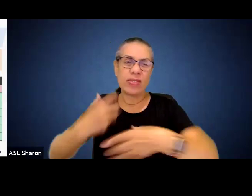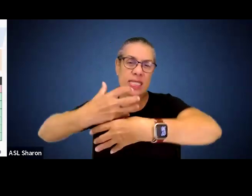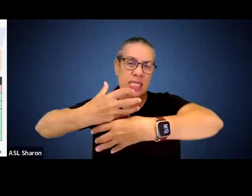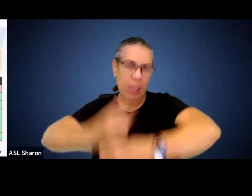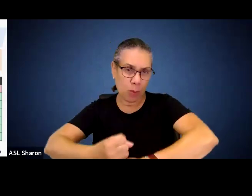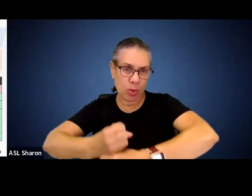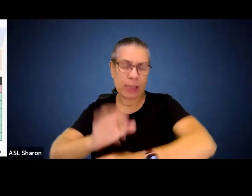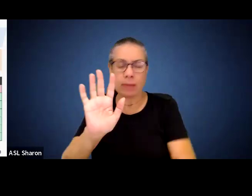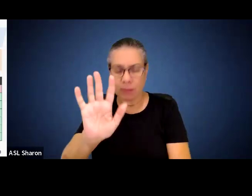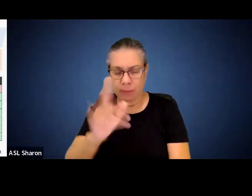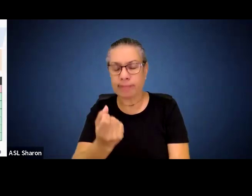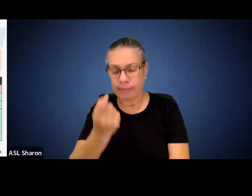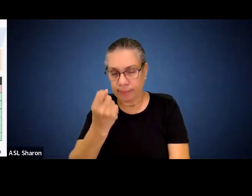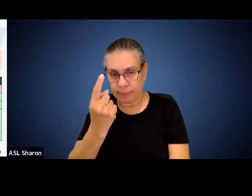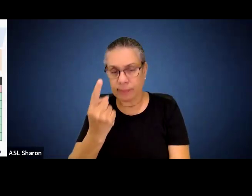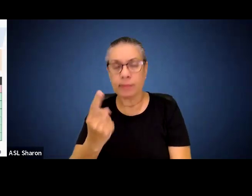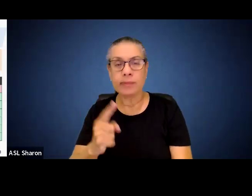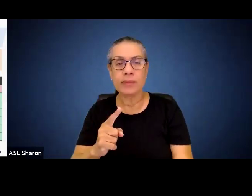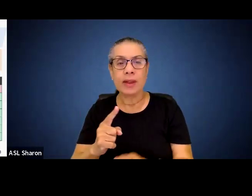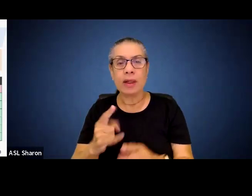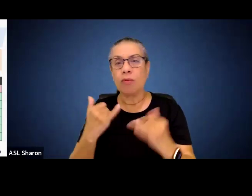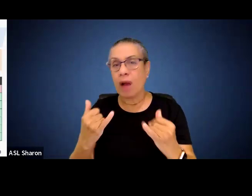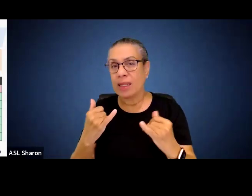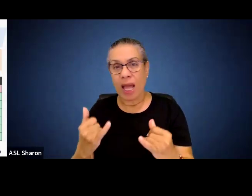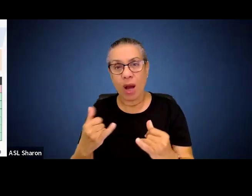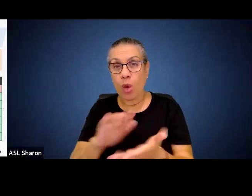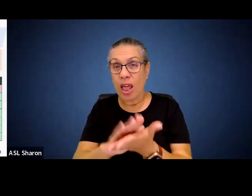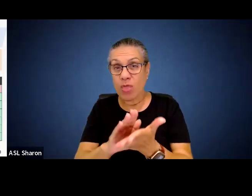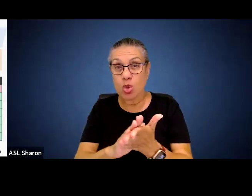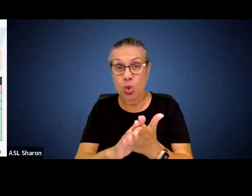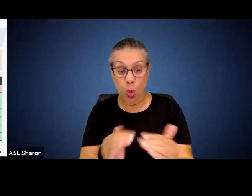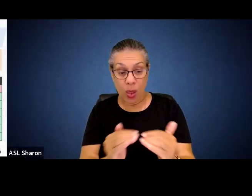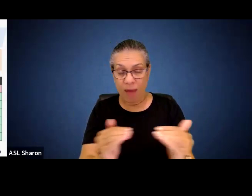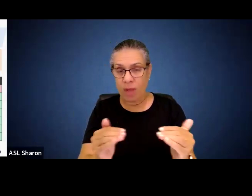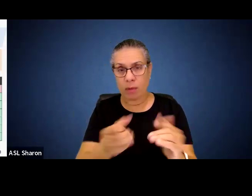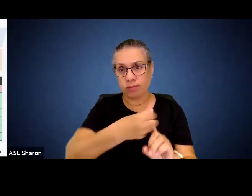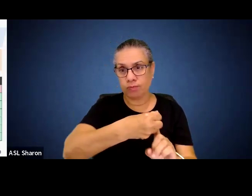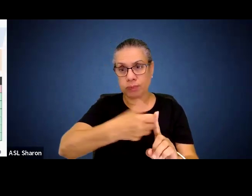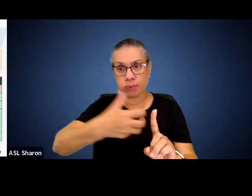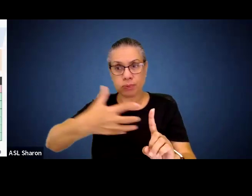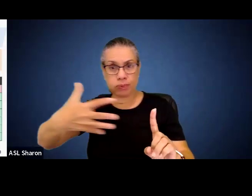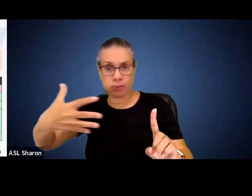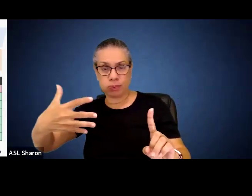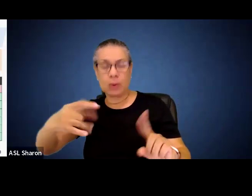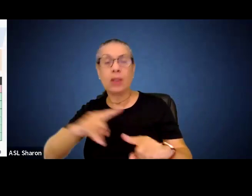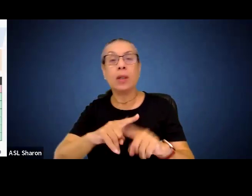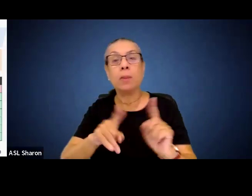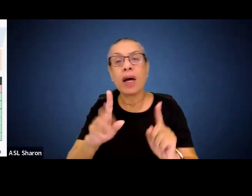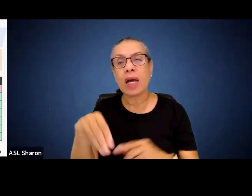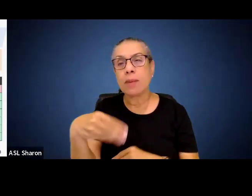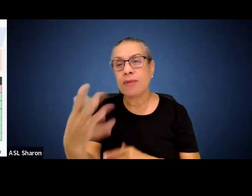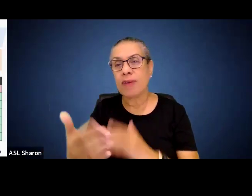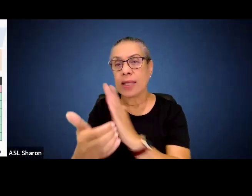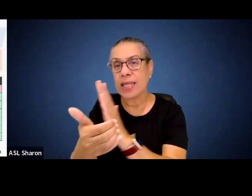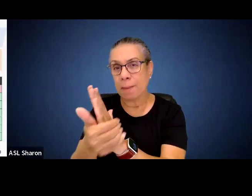data. There is too much information at the school level to discuss here, but the appendix and link spreadsheet do